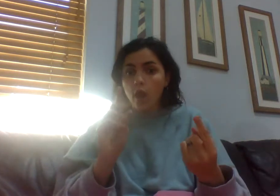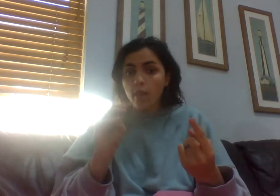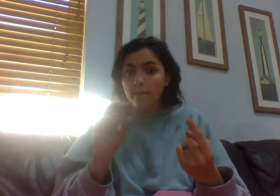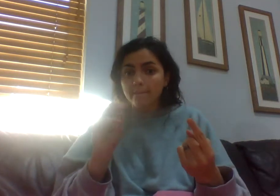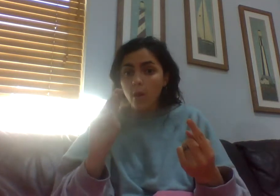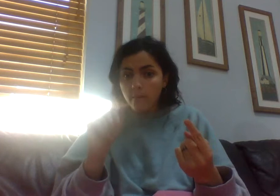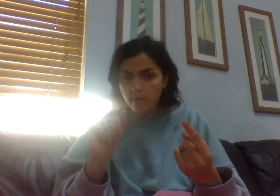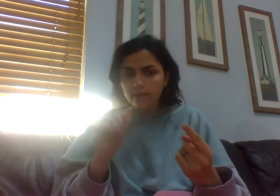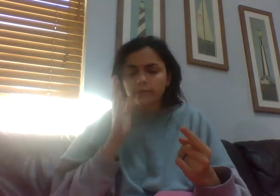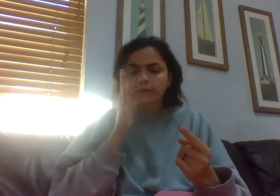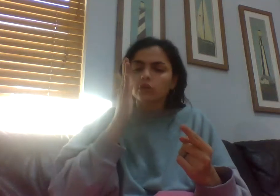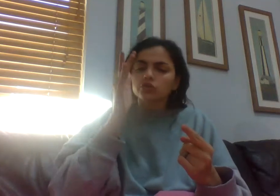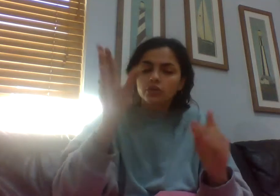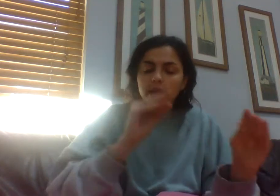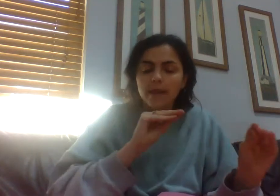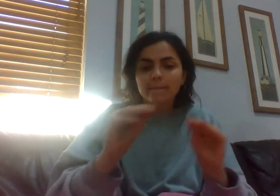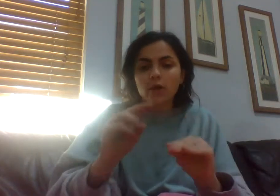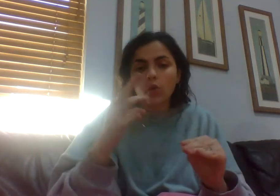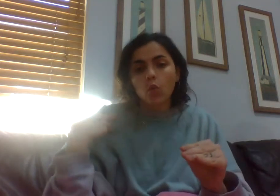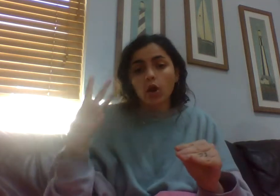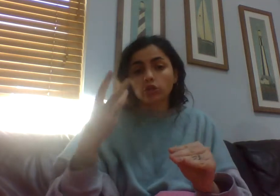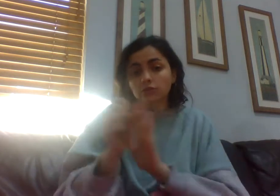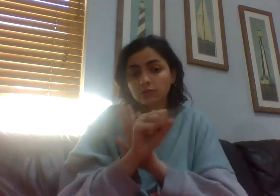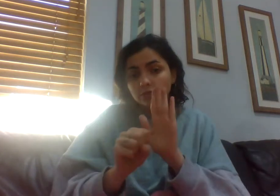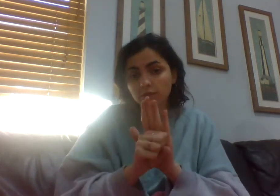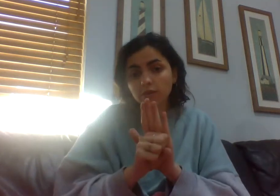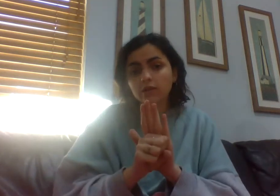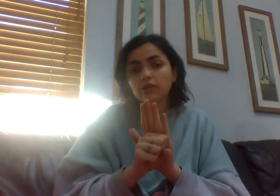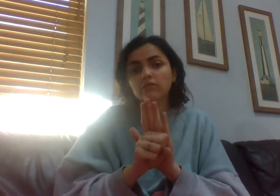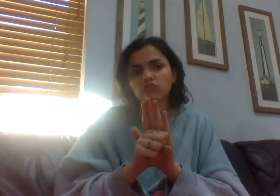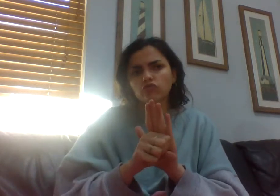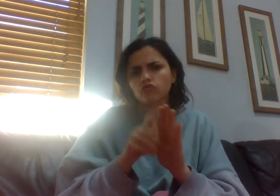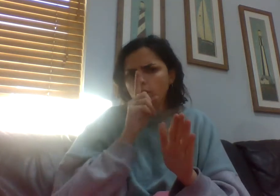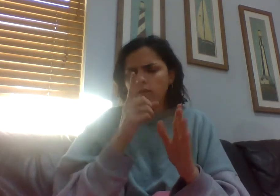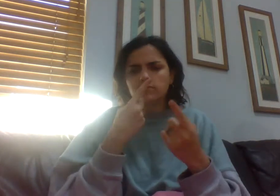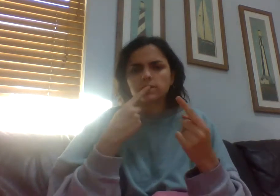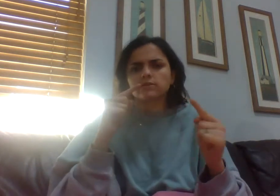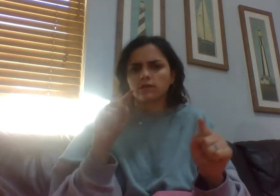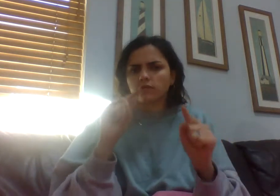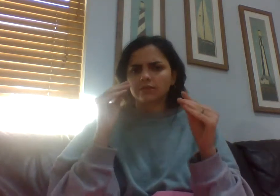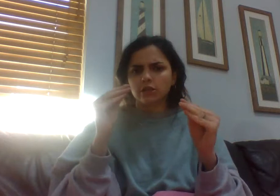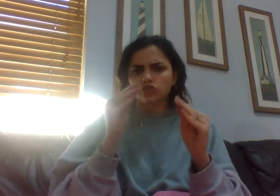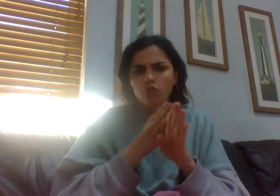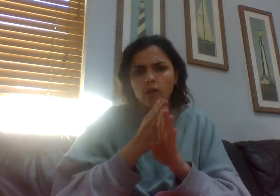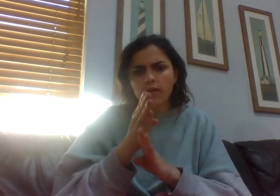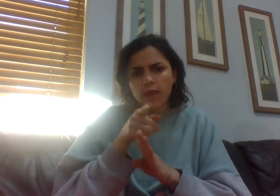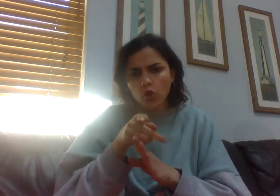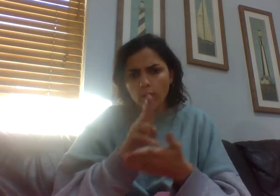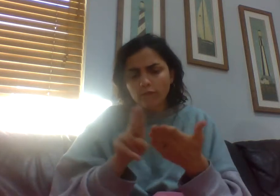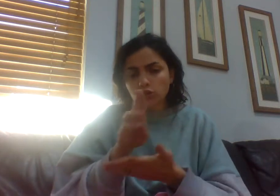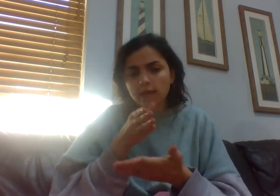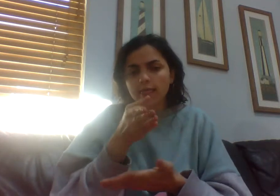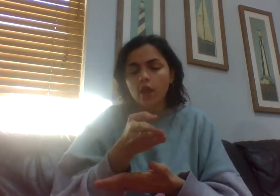a long and successful teaching career in a university there. But remember, Lawrence is one of